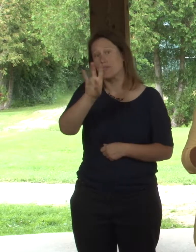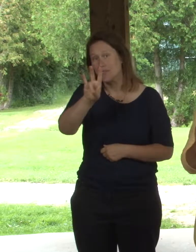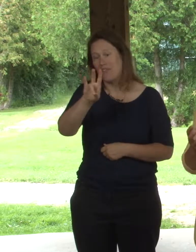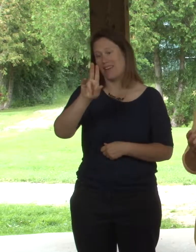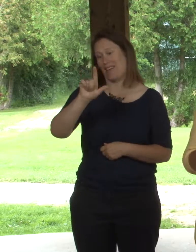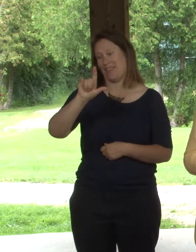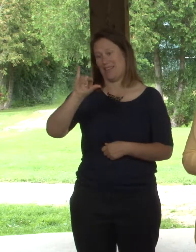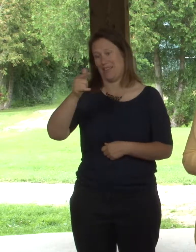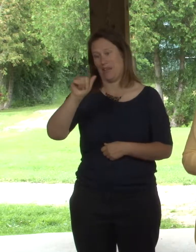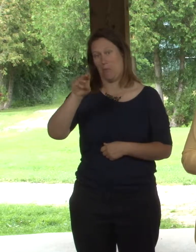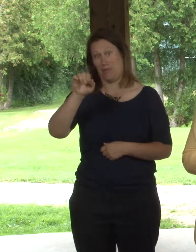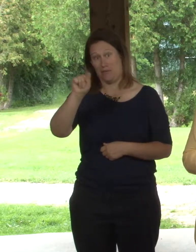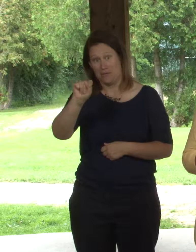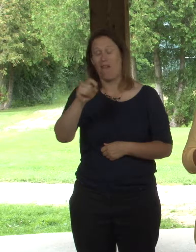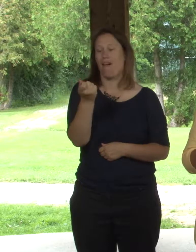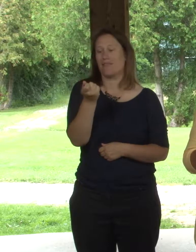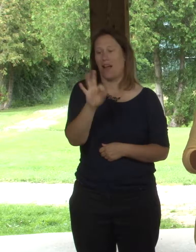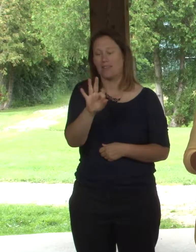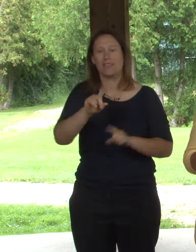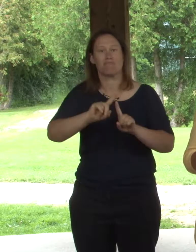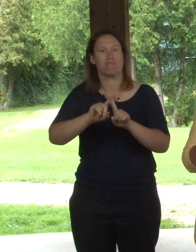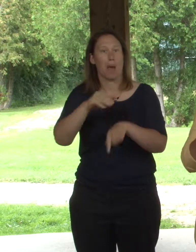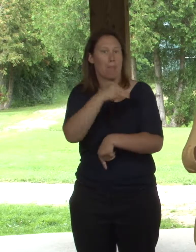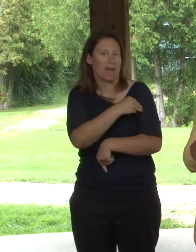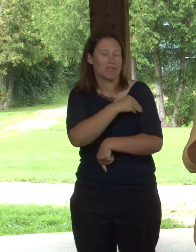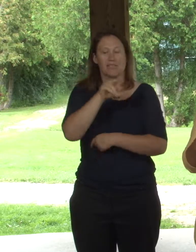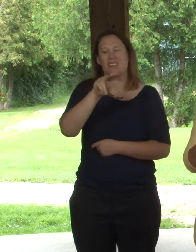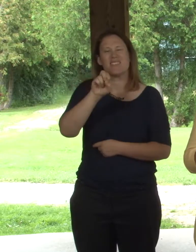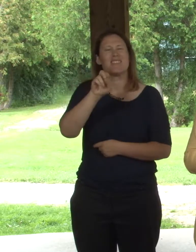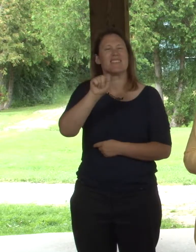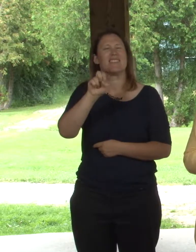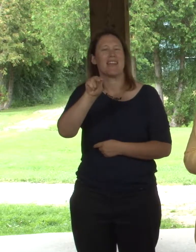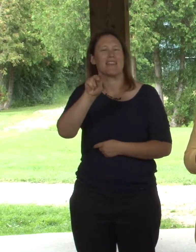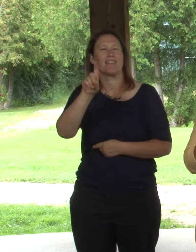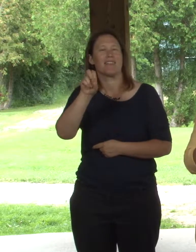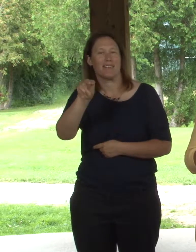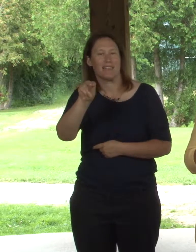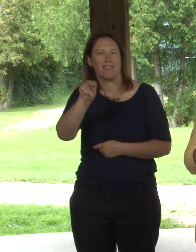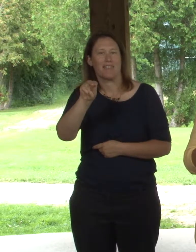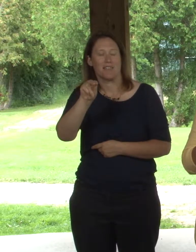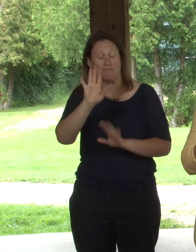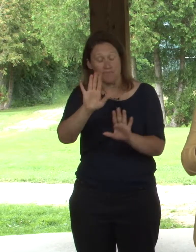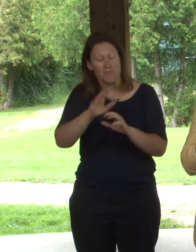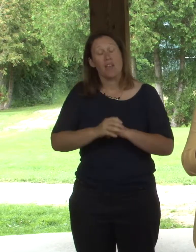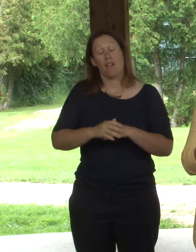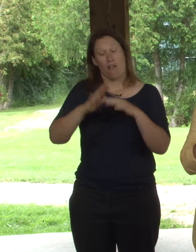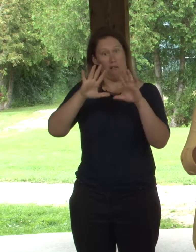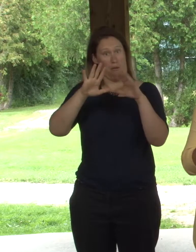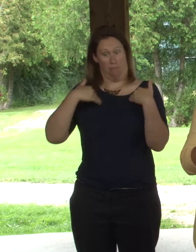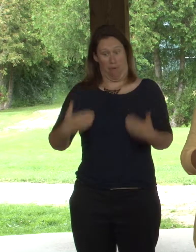different muscles and tendons, and 52 bones. The 52 bones in our feet make up